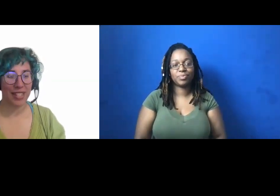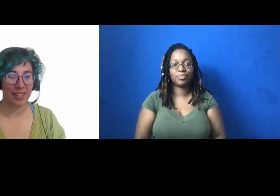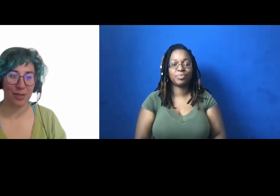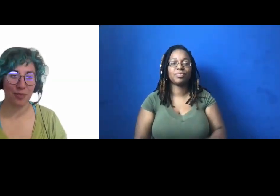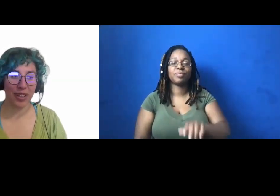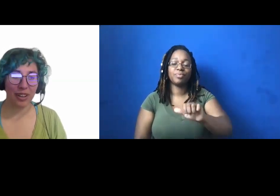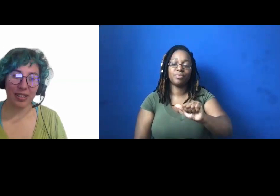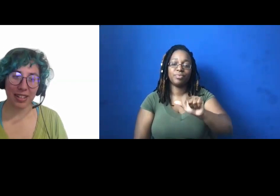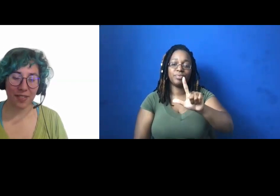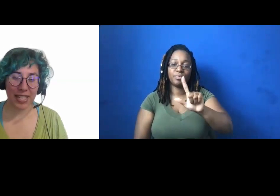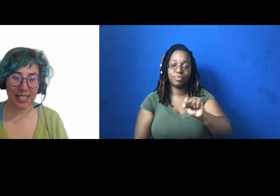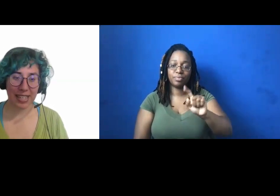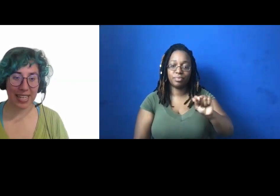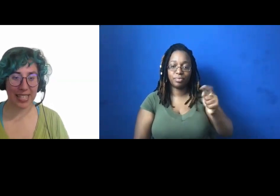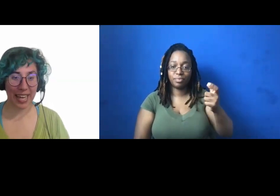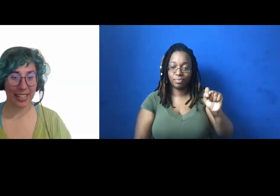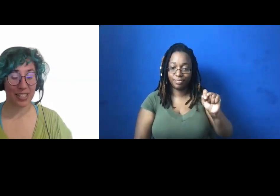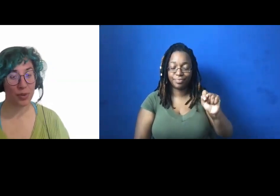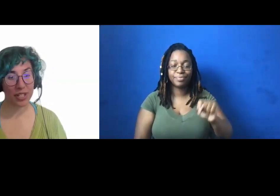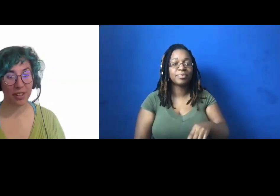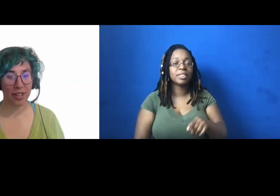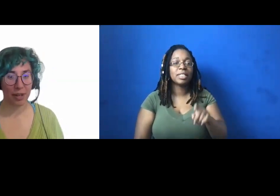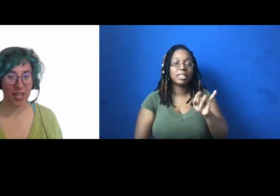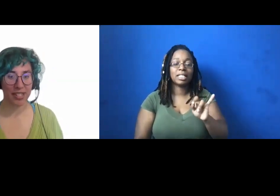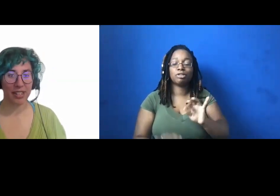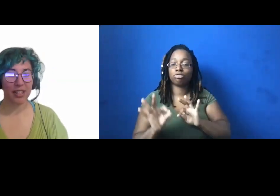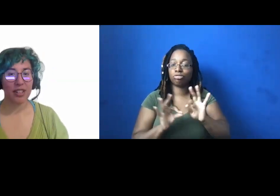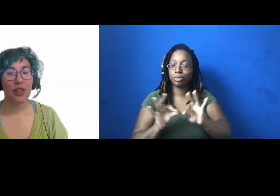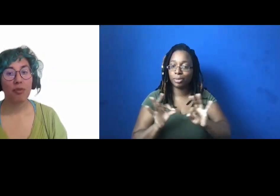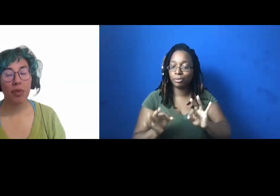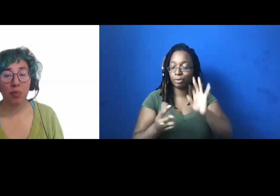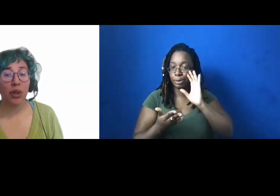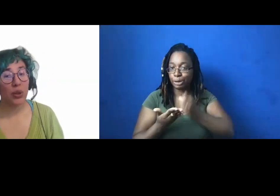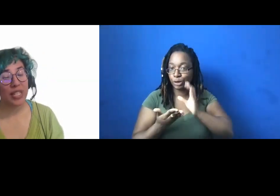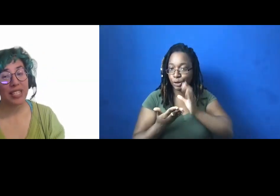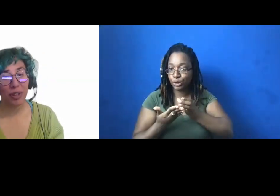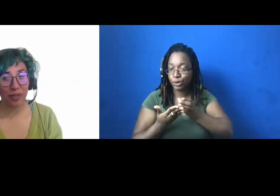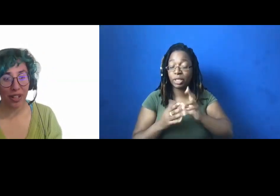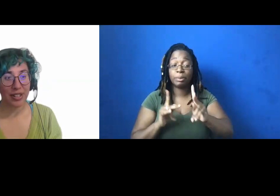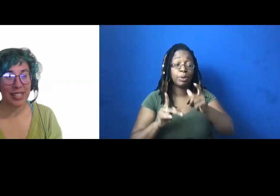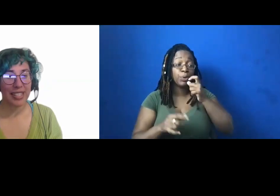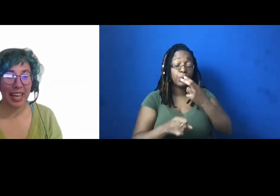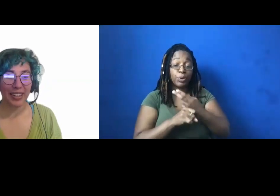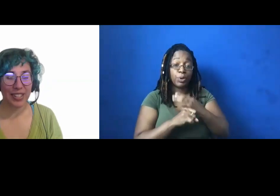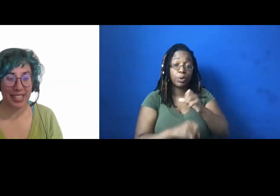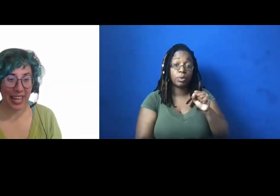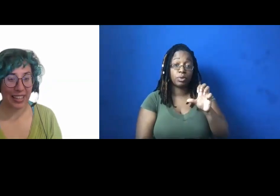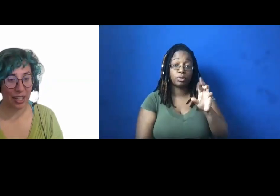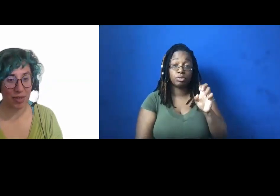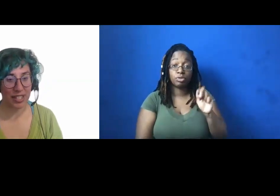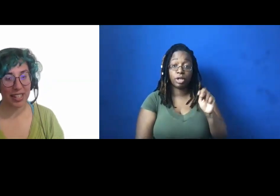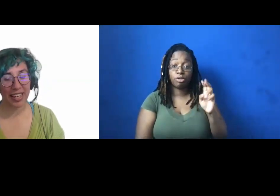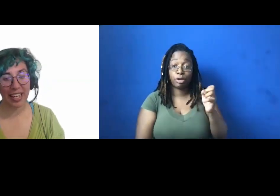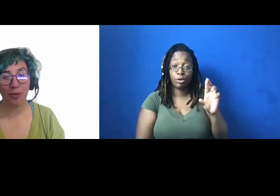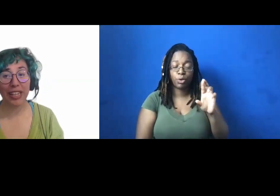Alternative text. Alternative text is a description of an image so that people using screen readers can understand